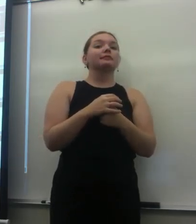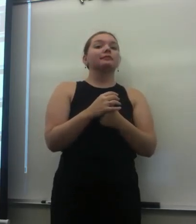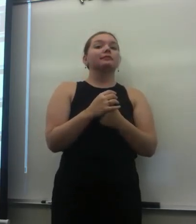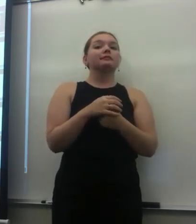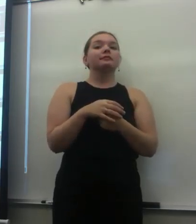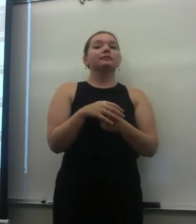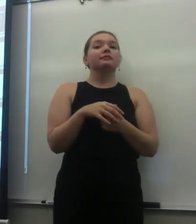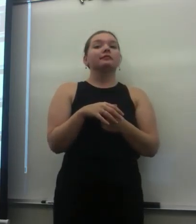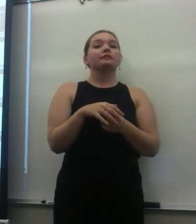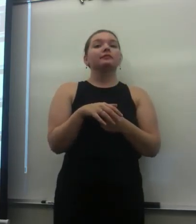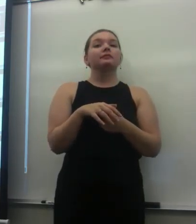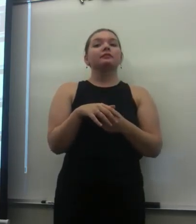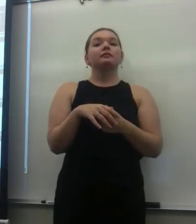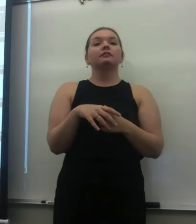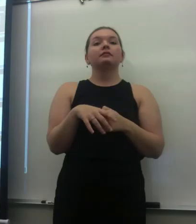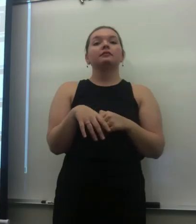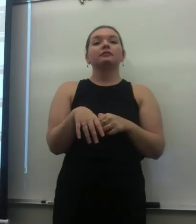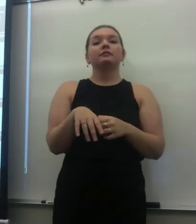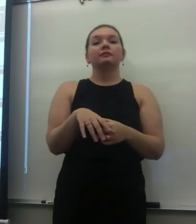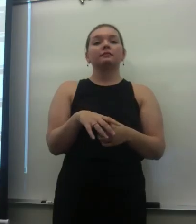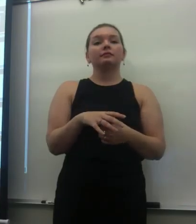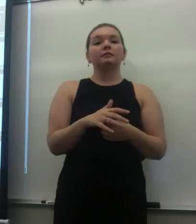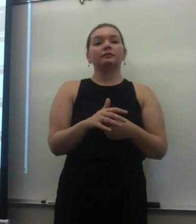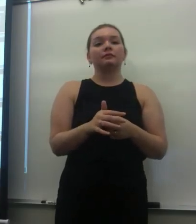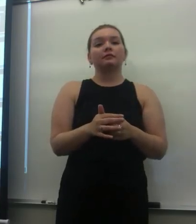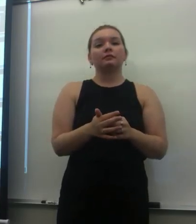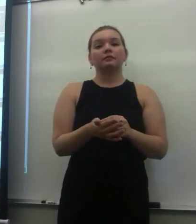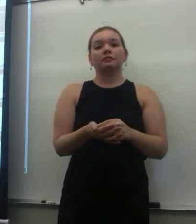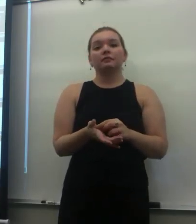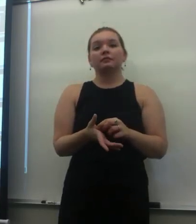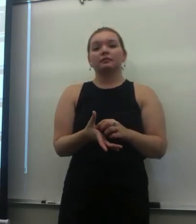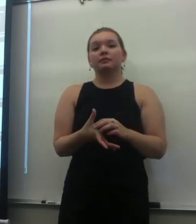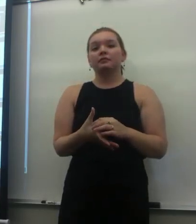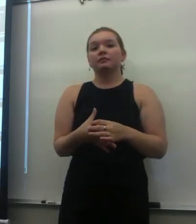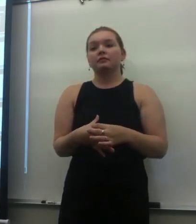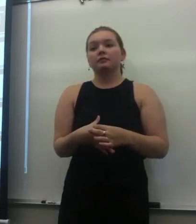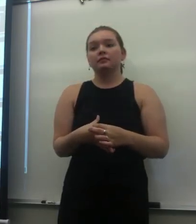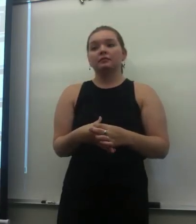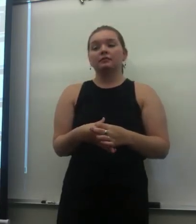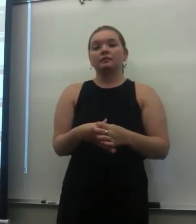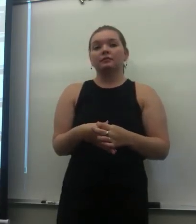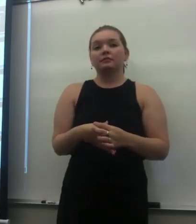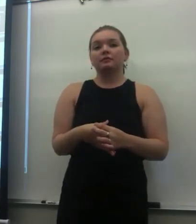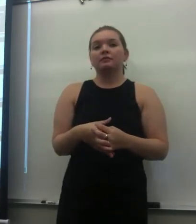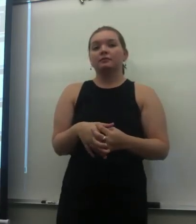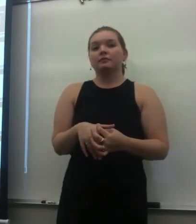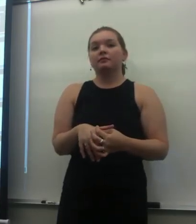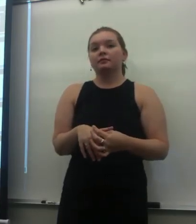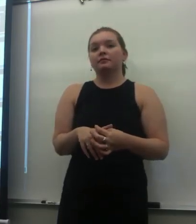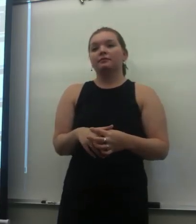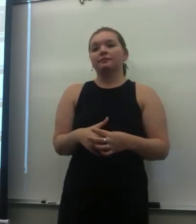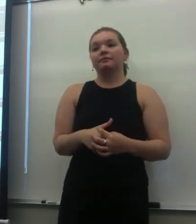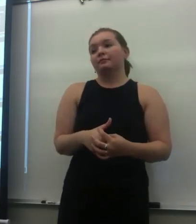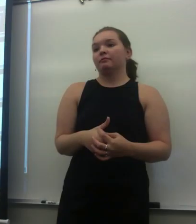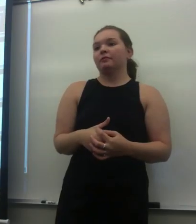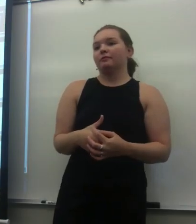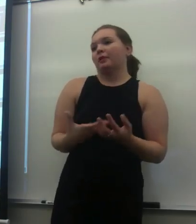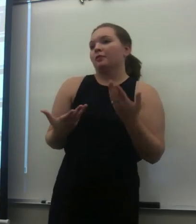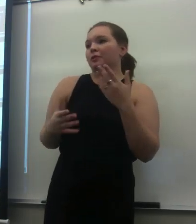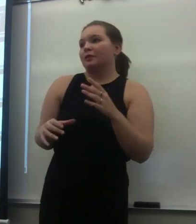jury member, and you're not supposed to have prior knowledge or be affected by the media or that kind of stuff. The same idea. They're looking